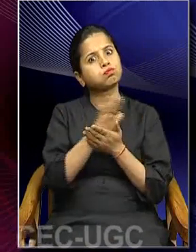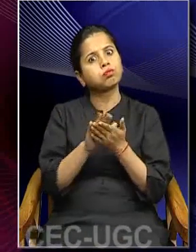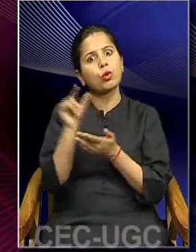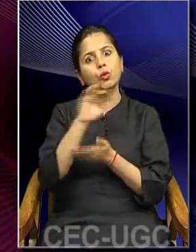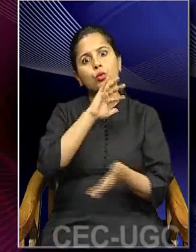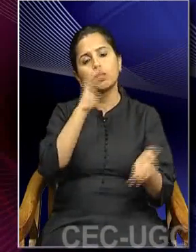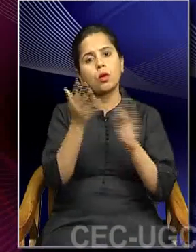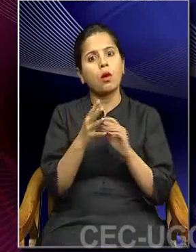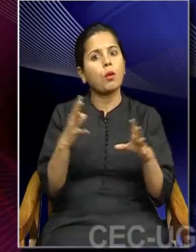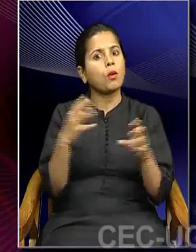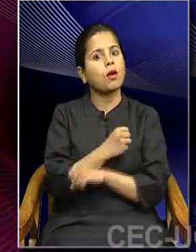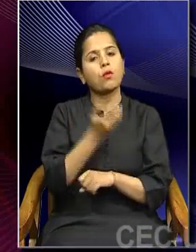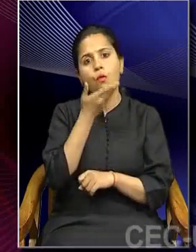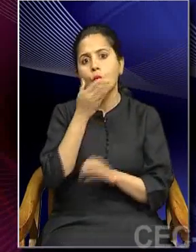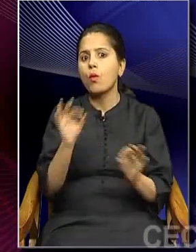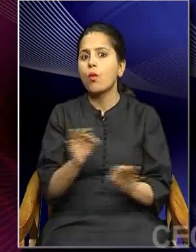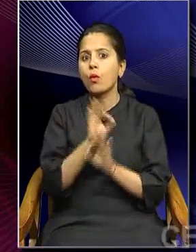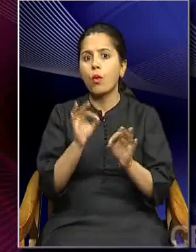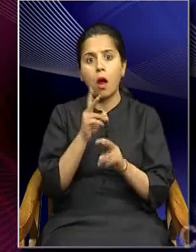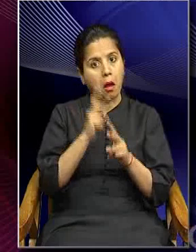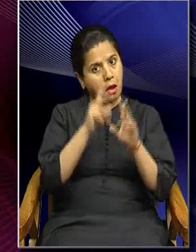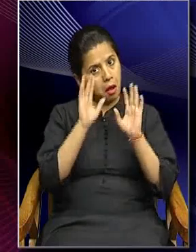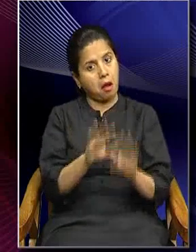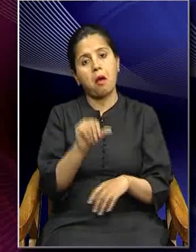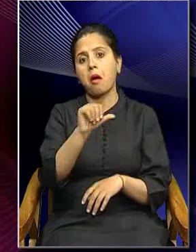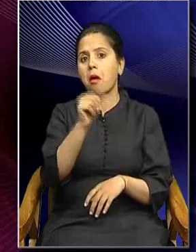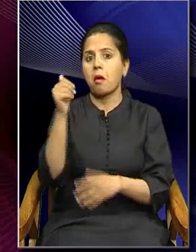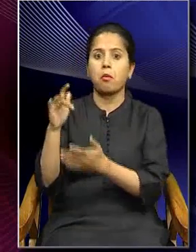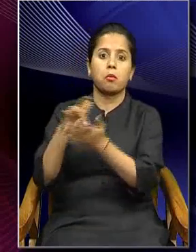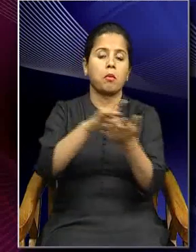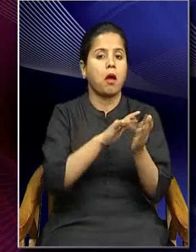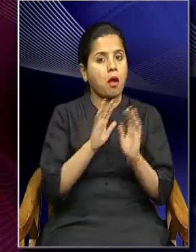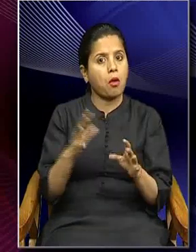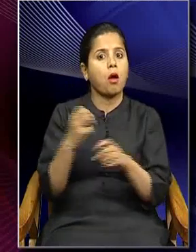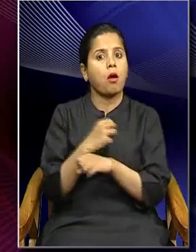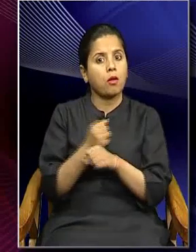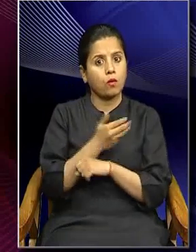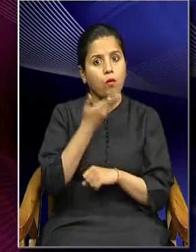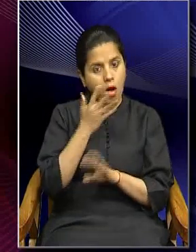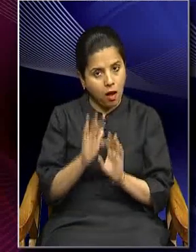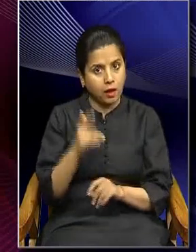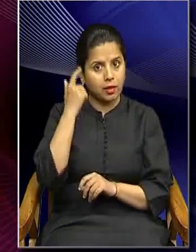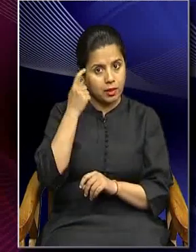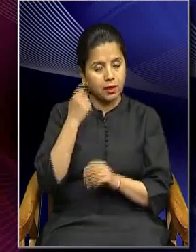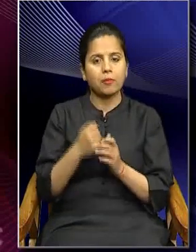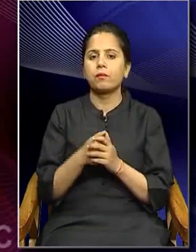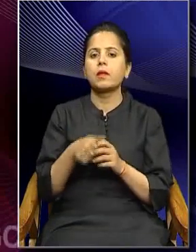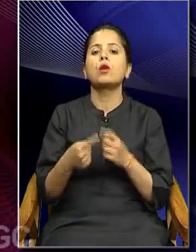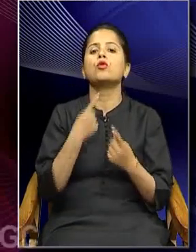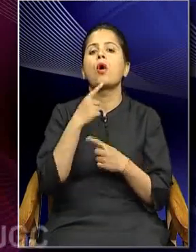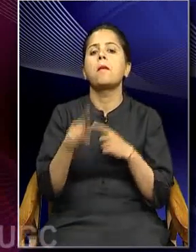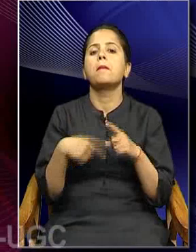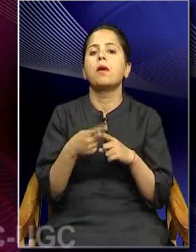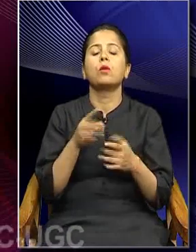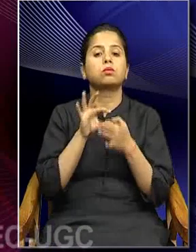universal absenceness of water exists in different absences of water. Our talk about